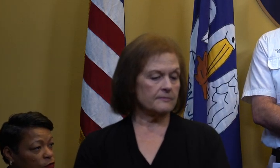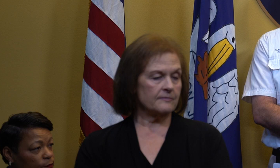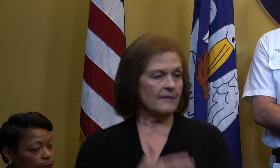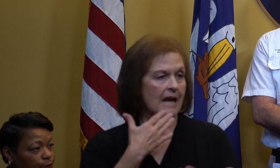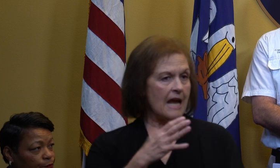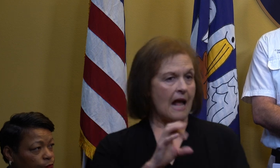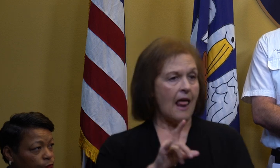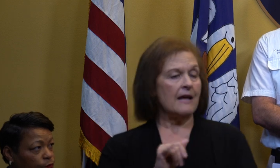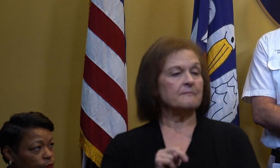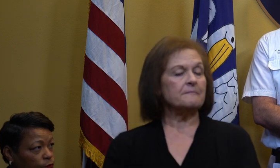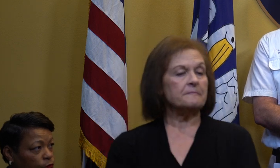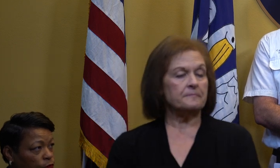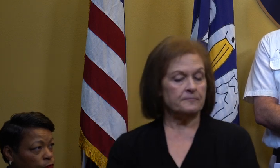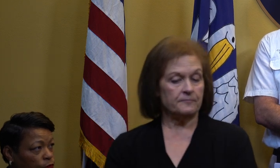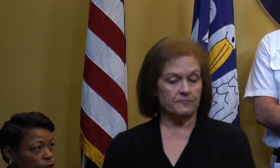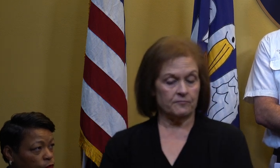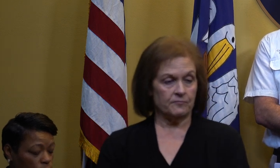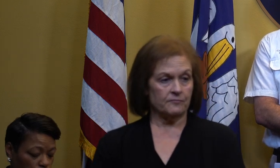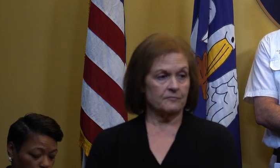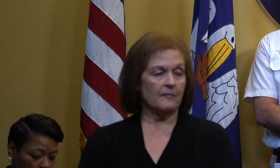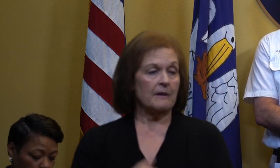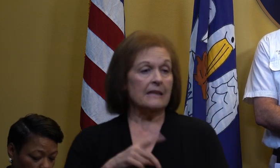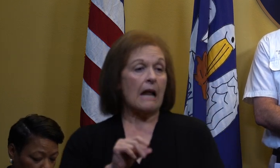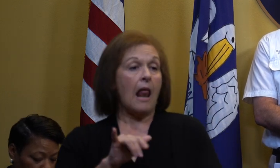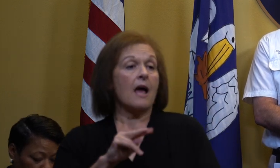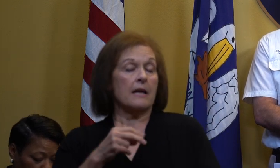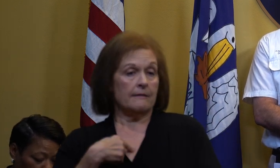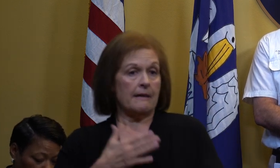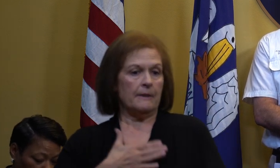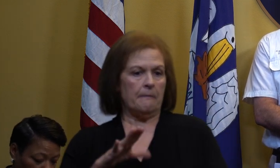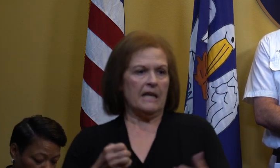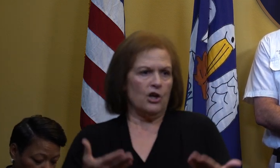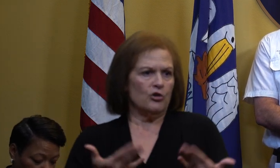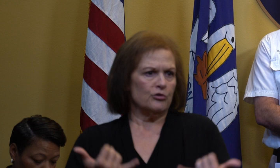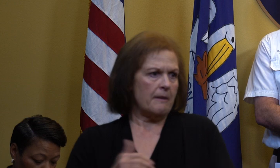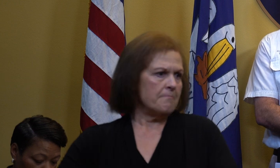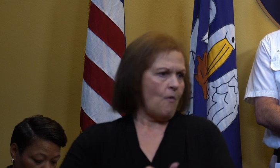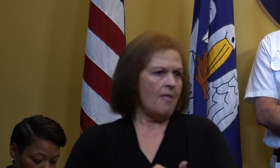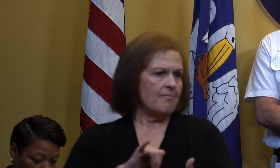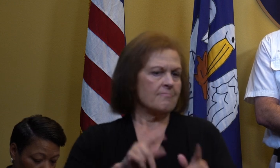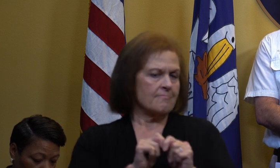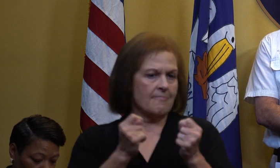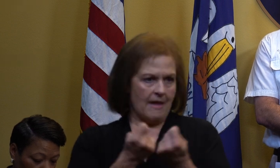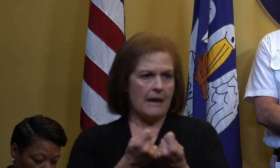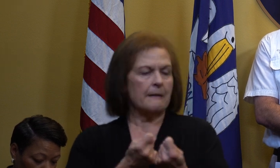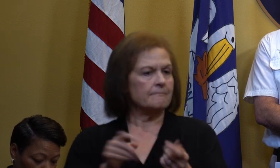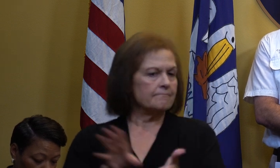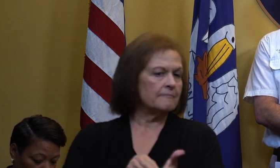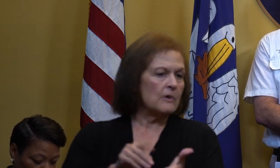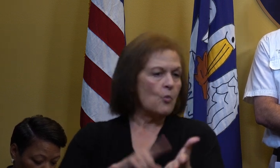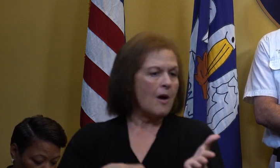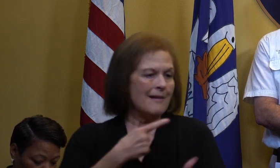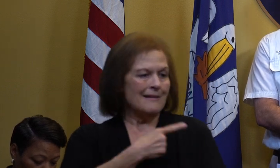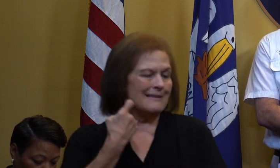Thank you, Colin. Major Donovan Archilli, and I'm excited to be part of here today and part of this team to echo the sentiments